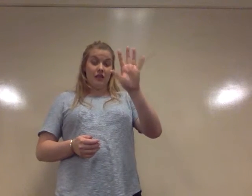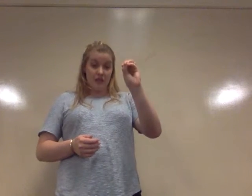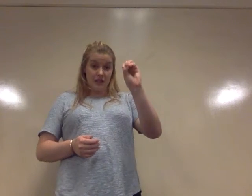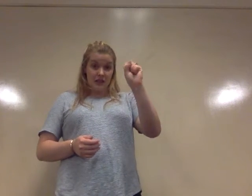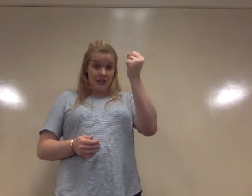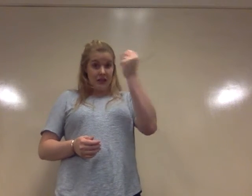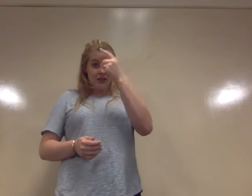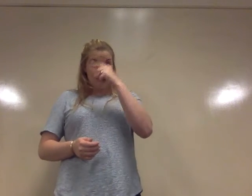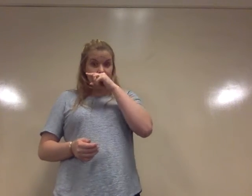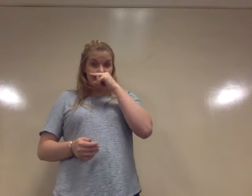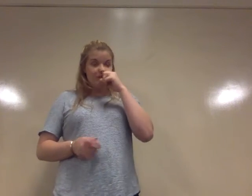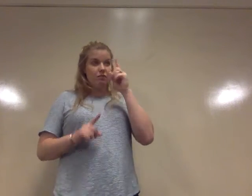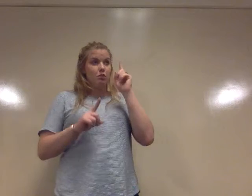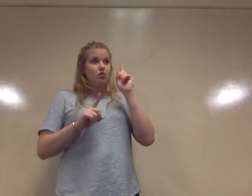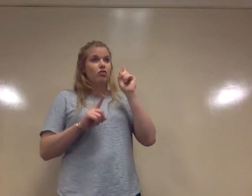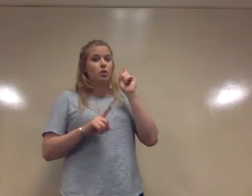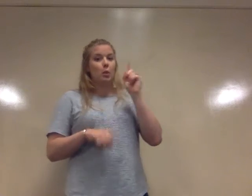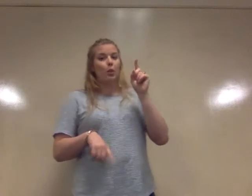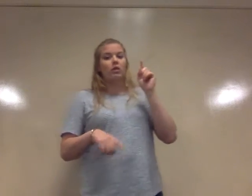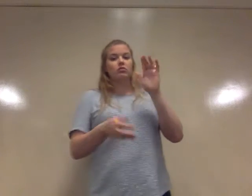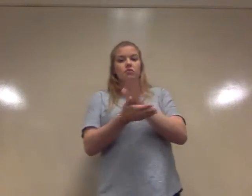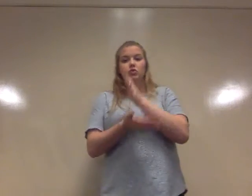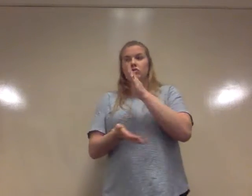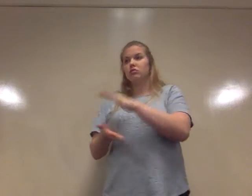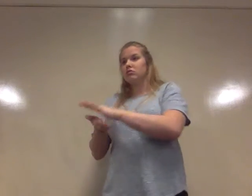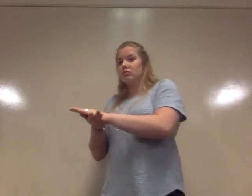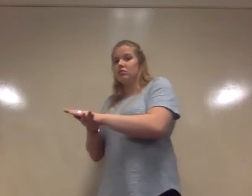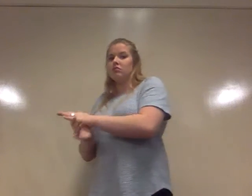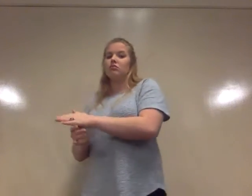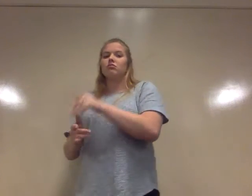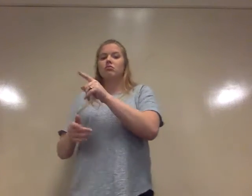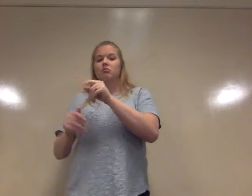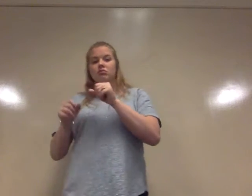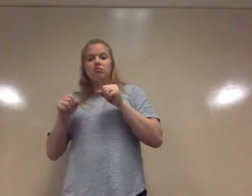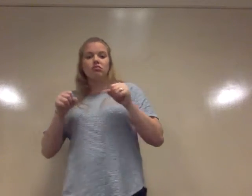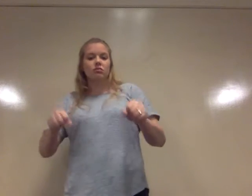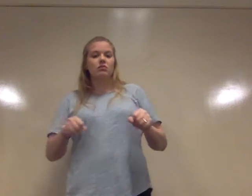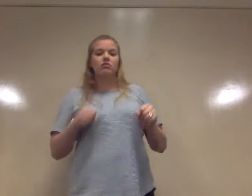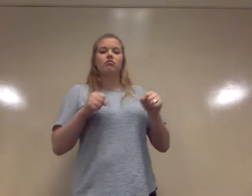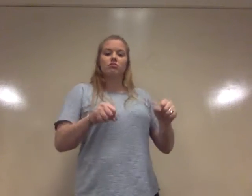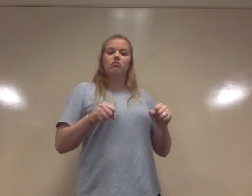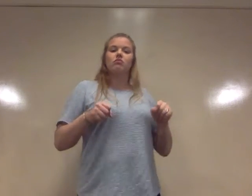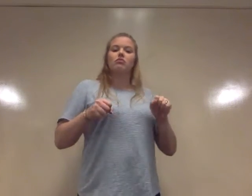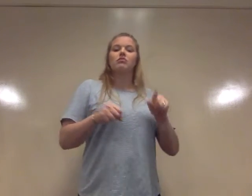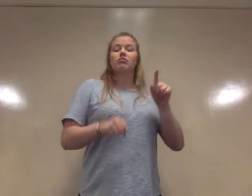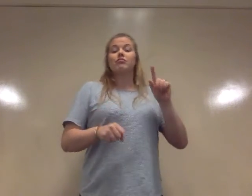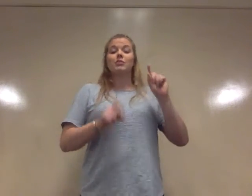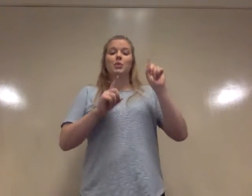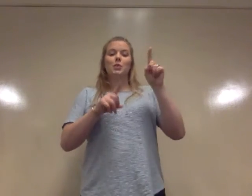while Esselstyn went to Yale. As part of Yale's rowing team, Esselstyn won an Olympic gold medal in